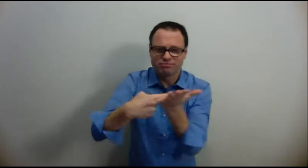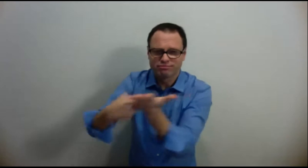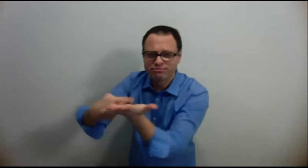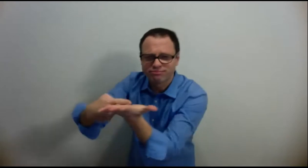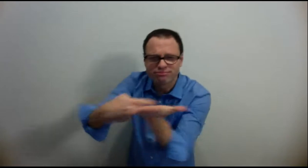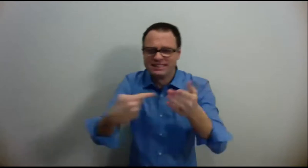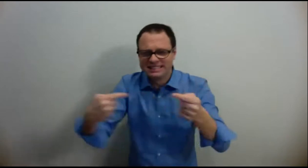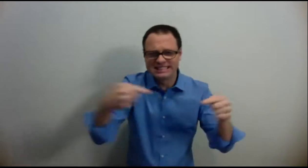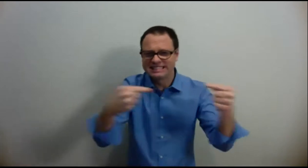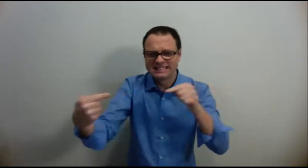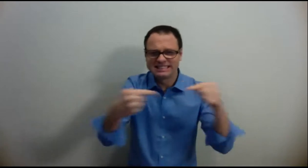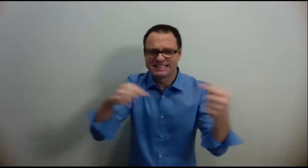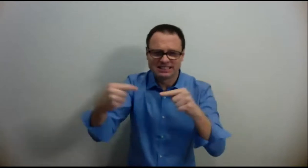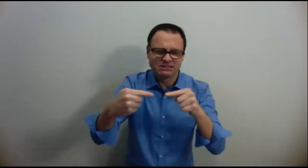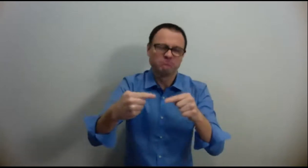predstavitev o Sydneyju.